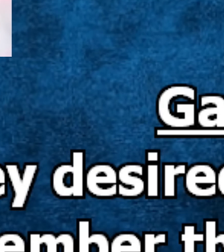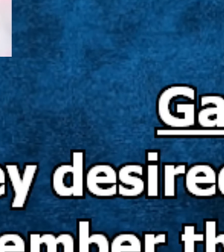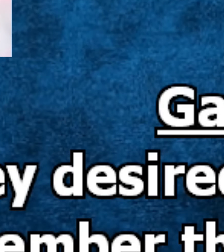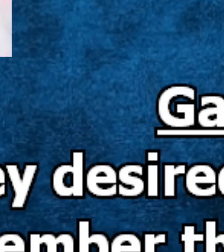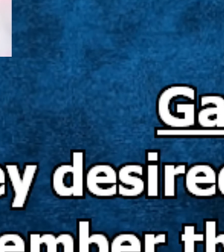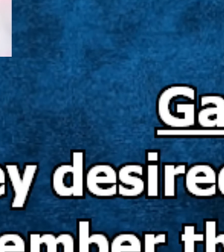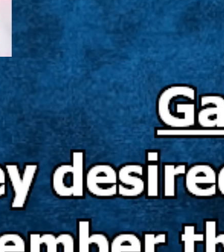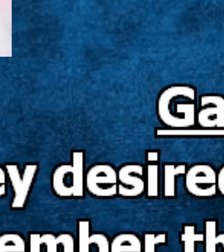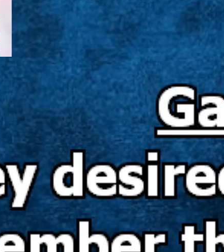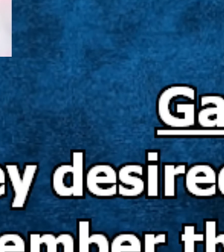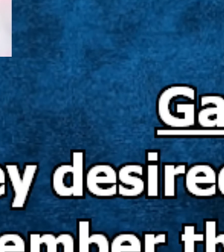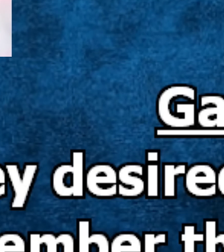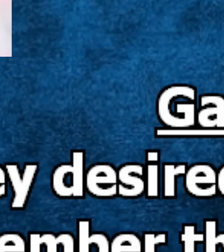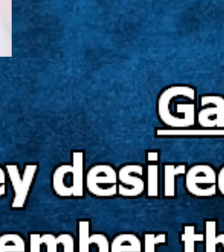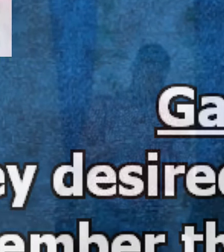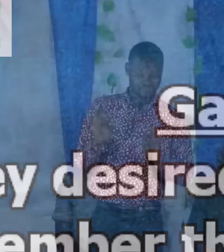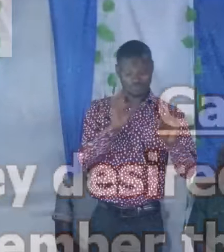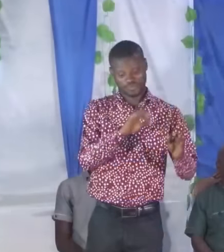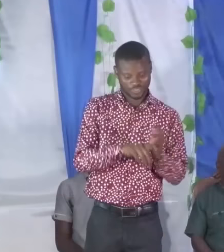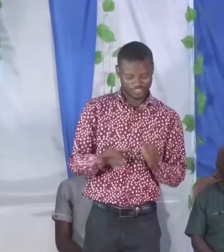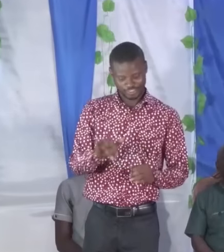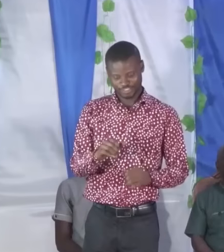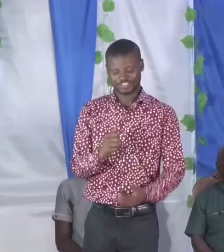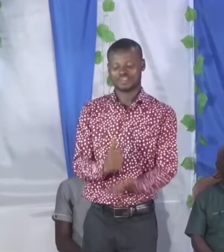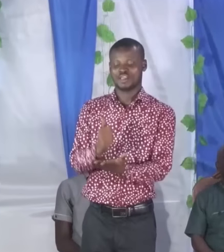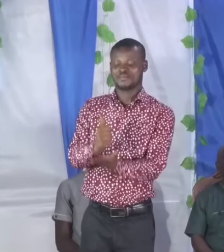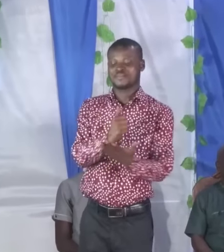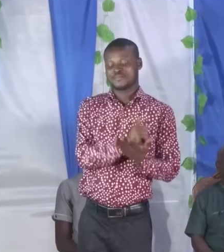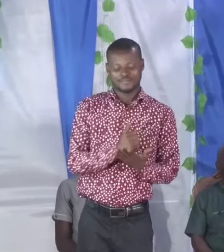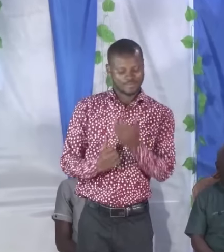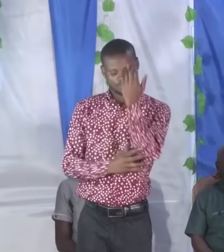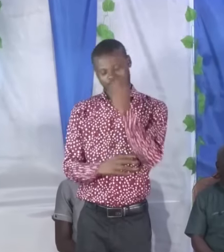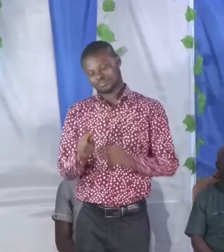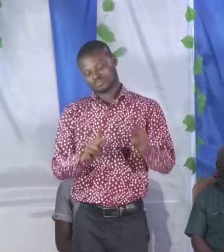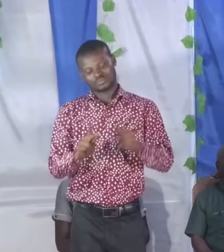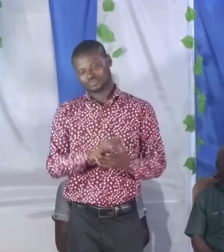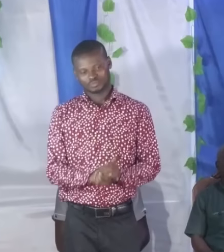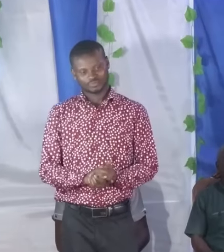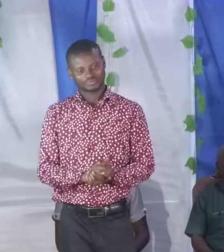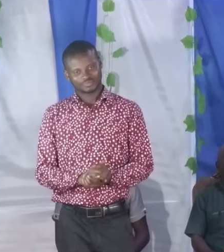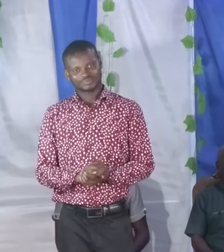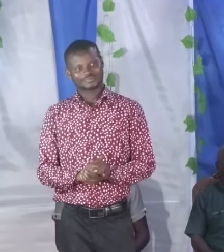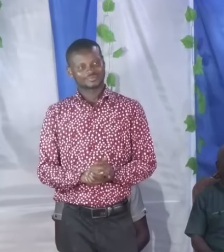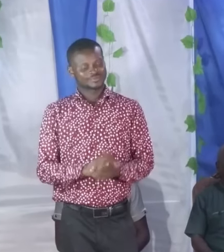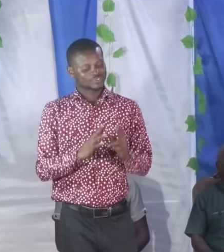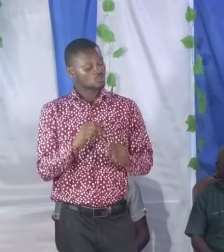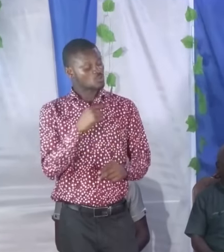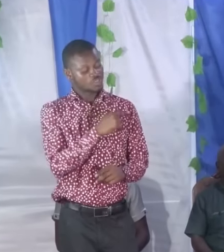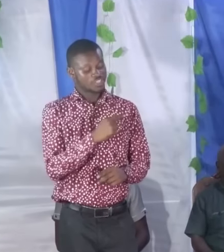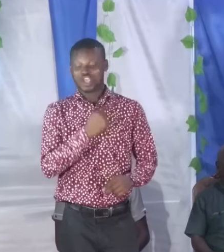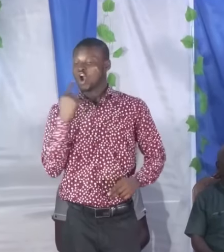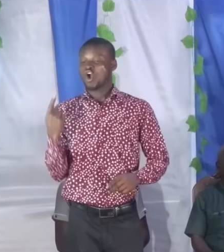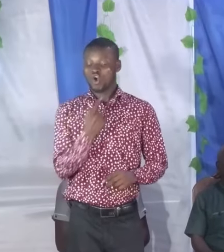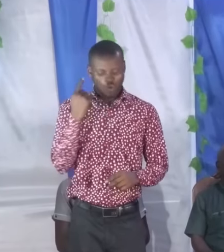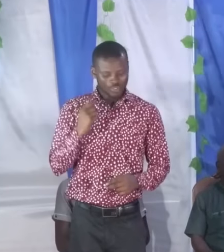ehiafo. Church of Christ preacher free. Ba biblia da wo, me dan ohuso asiama, that is my secret.